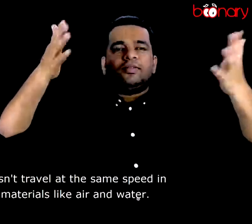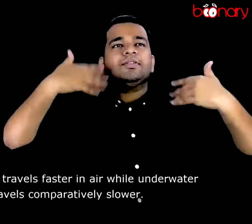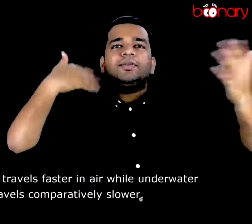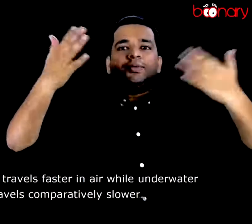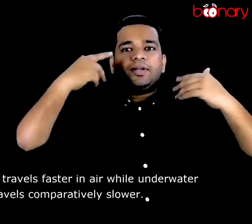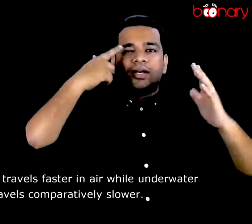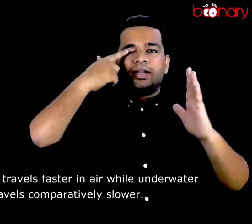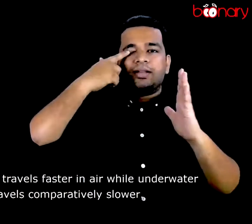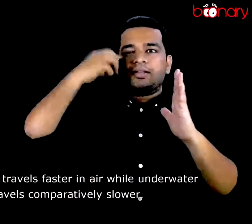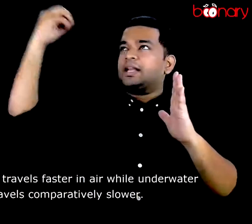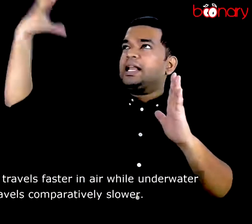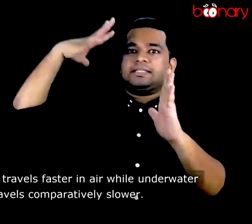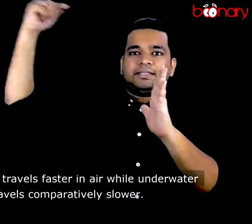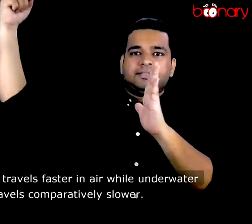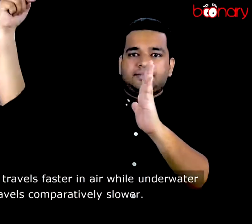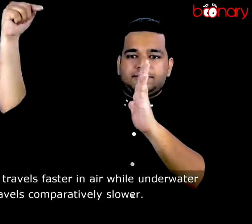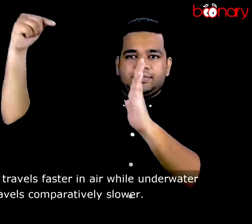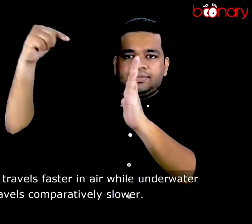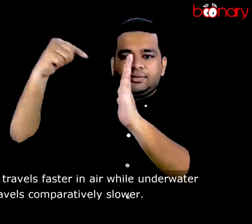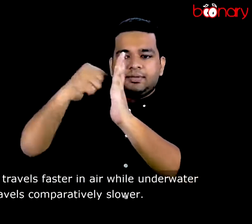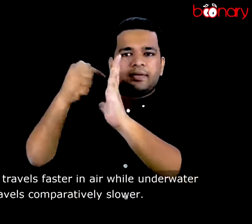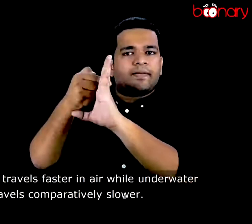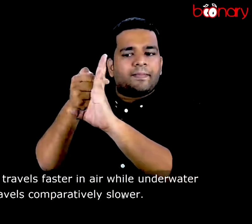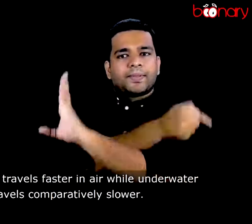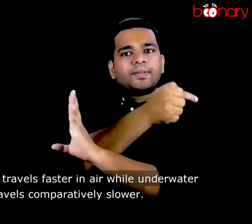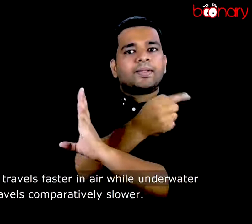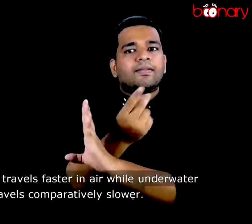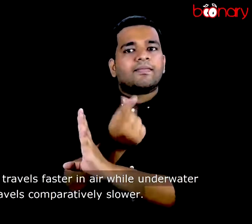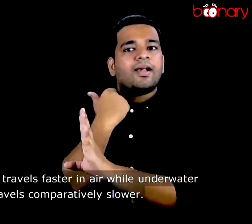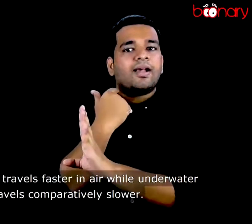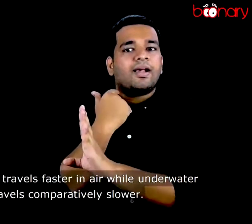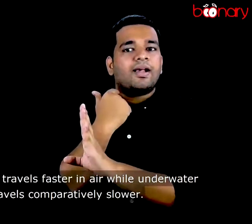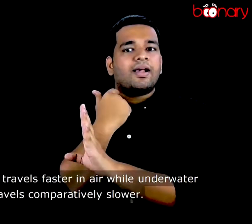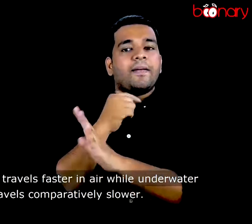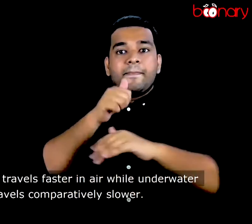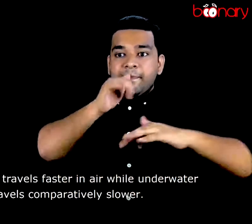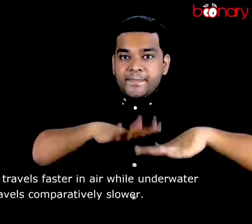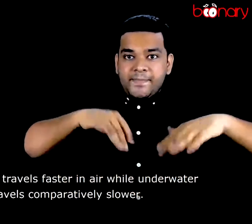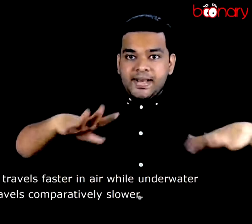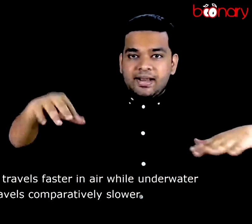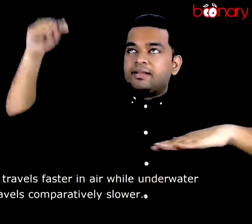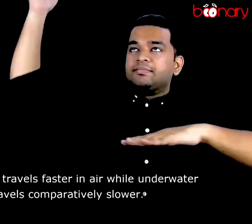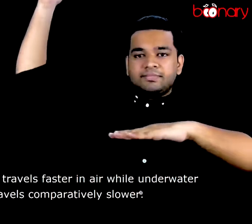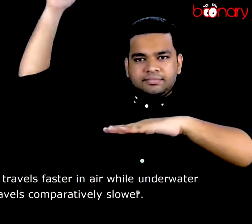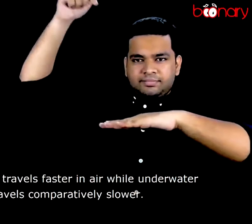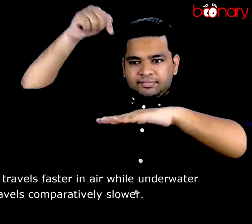For example, light travels faster in air, while underwater, light travels comparatively slower.